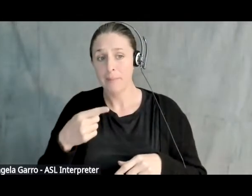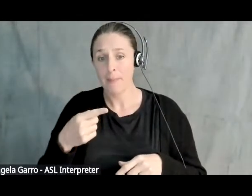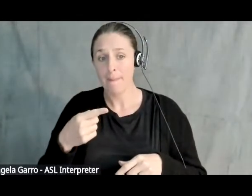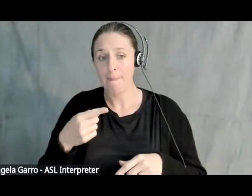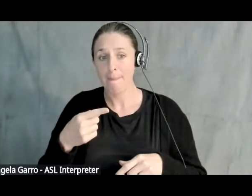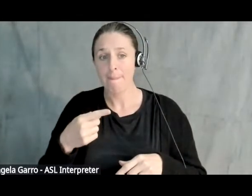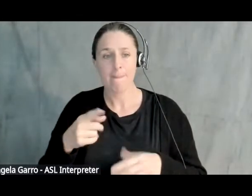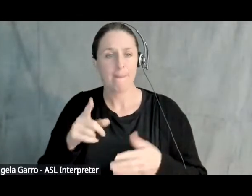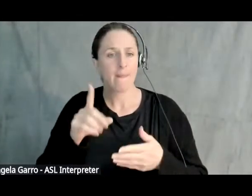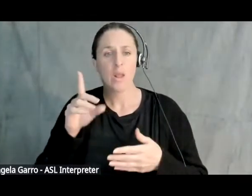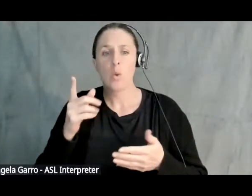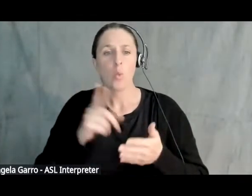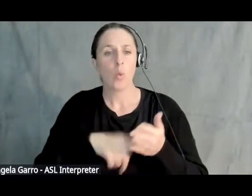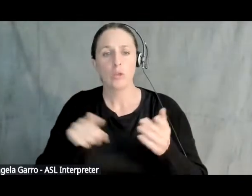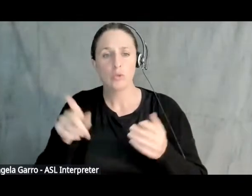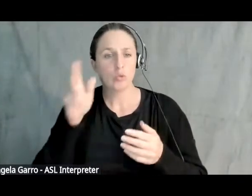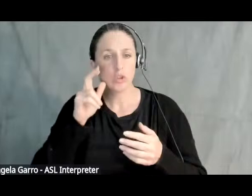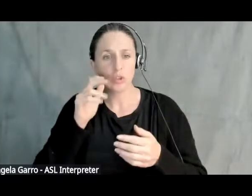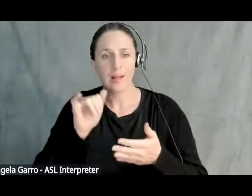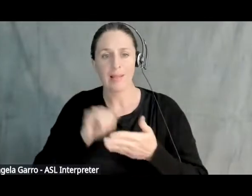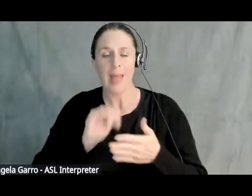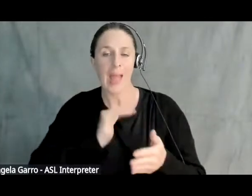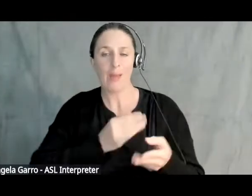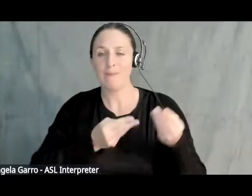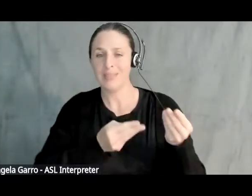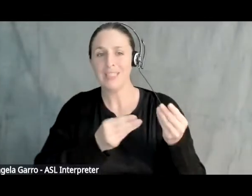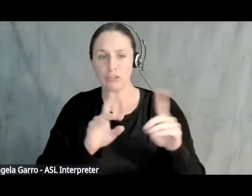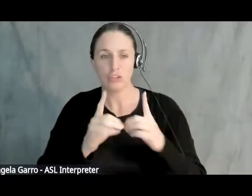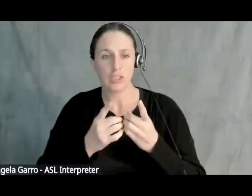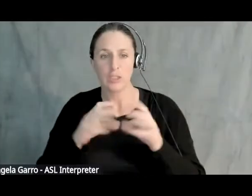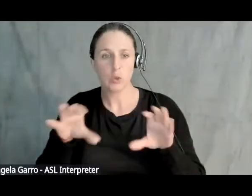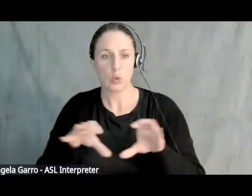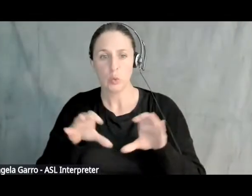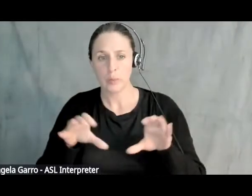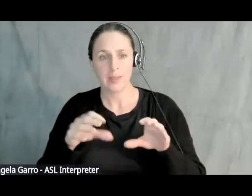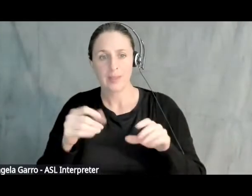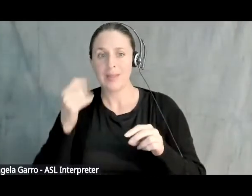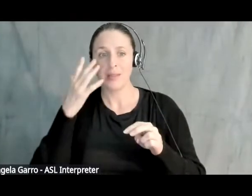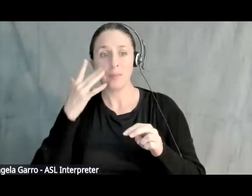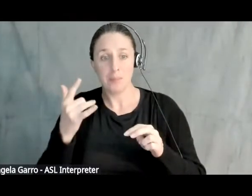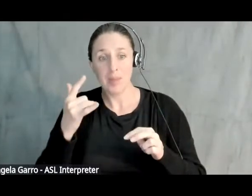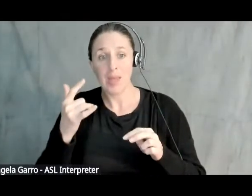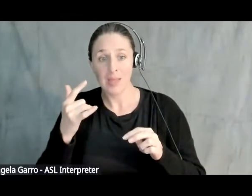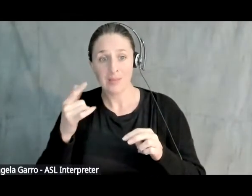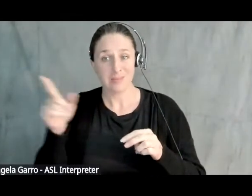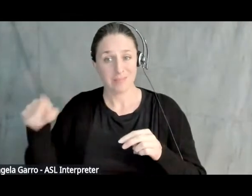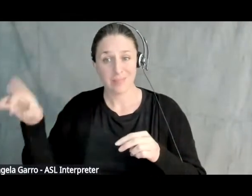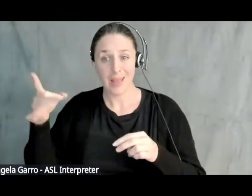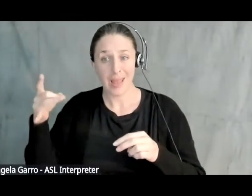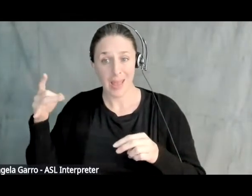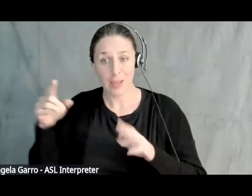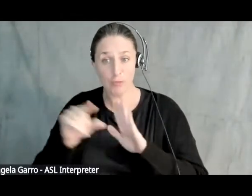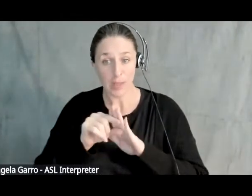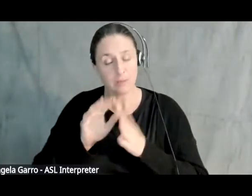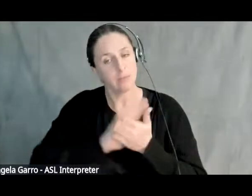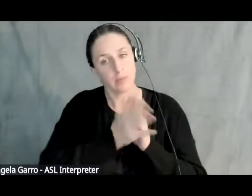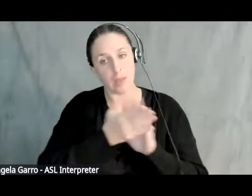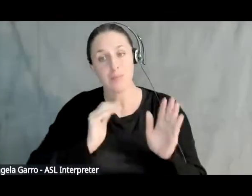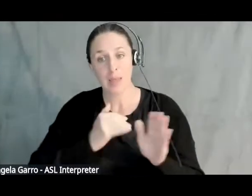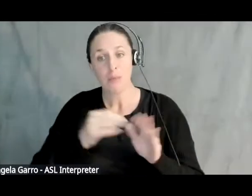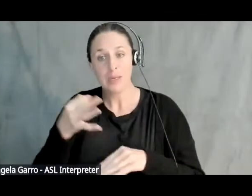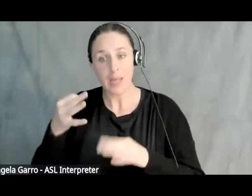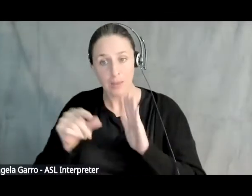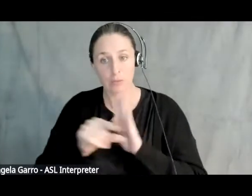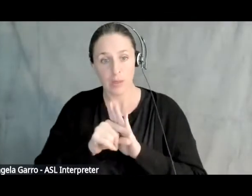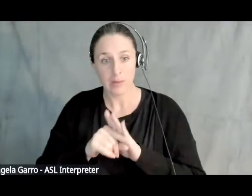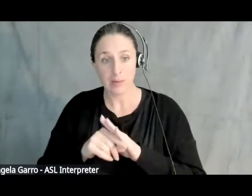What have you heard that our feeder districts are doing? And because their 8th graders are becoming our 9th graders, so they're coming in